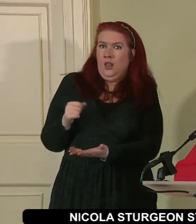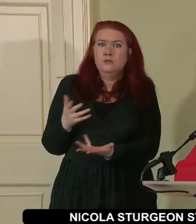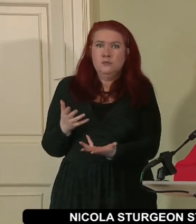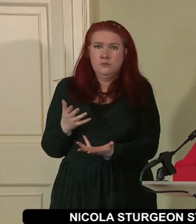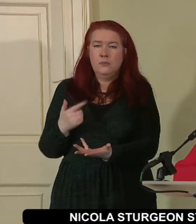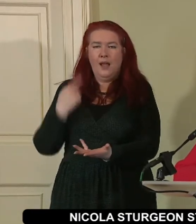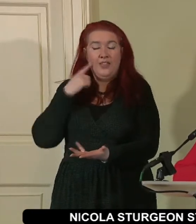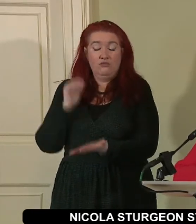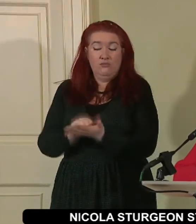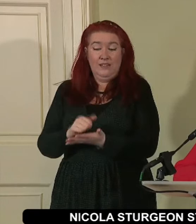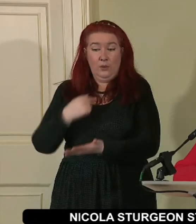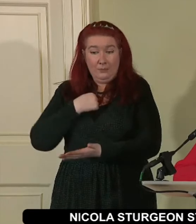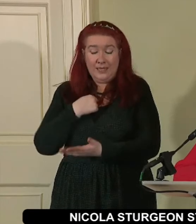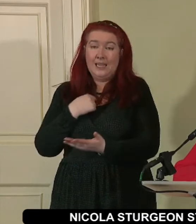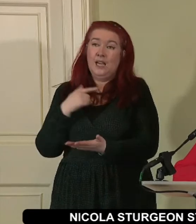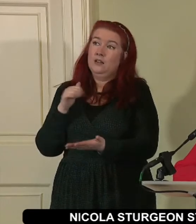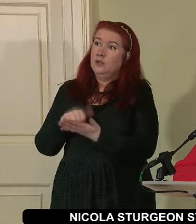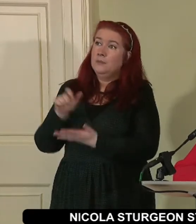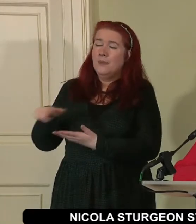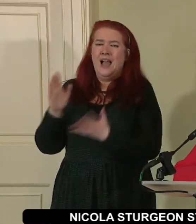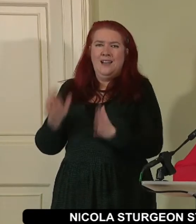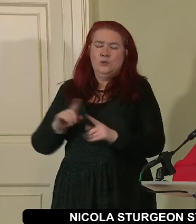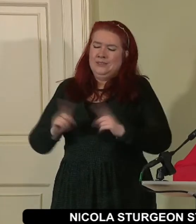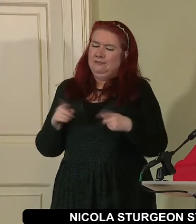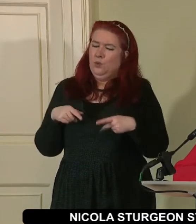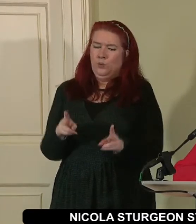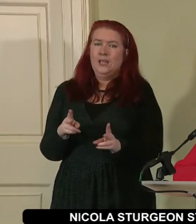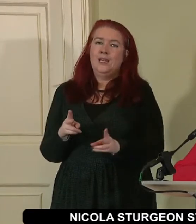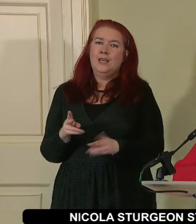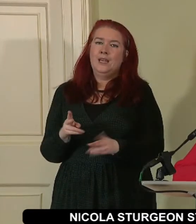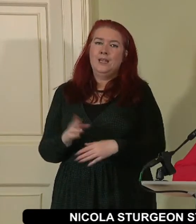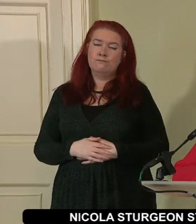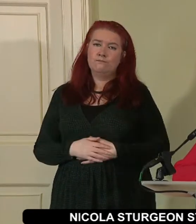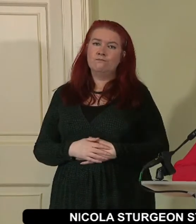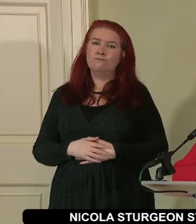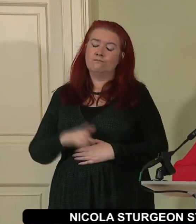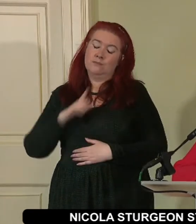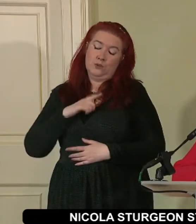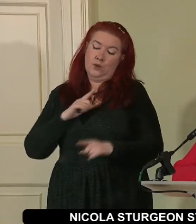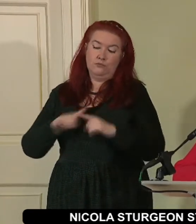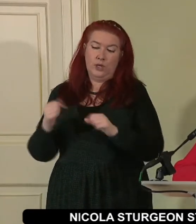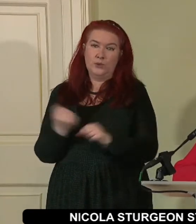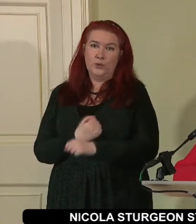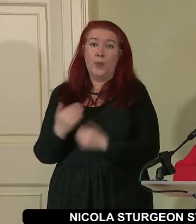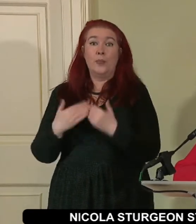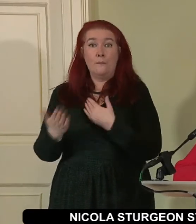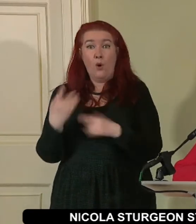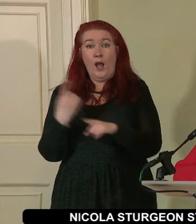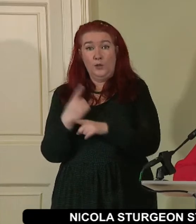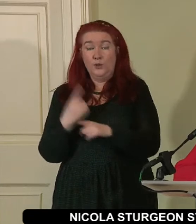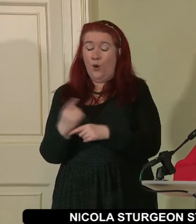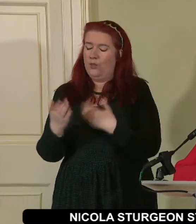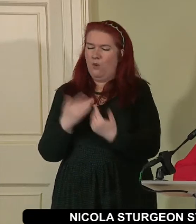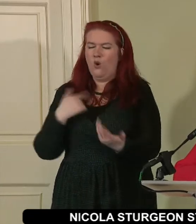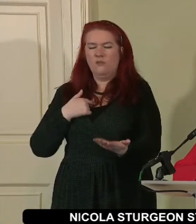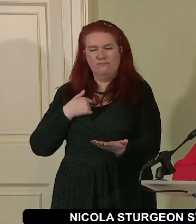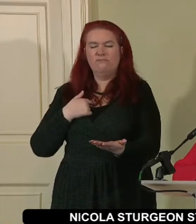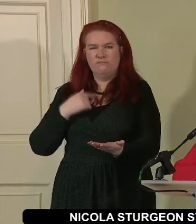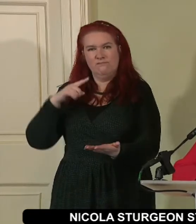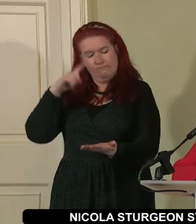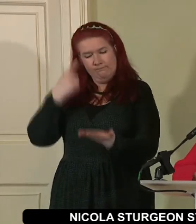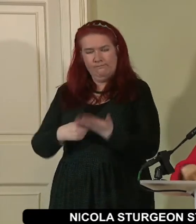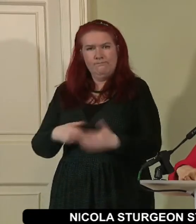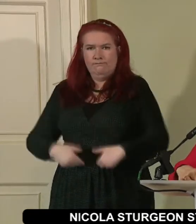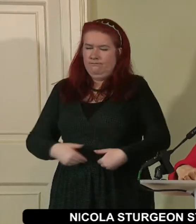it's right for the country, to do that in a different way in future. And that is what I'm seeking to do. And the more I talk, the more convinced I am that this is the